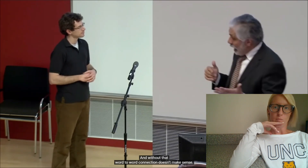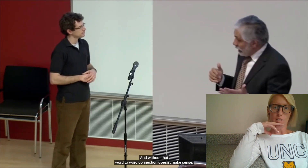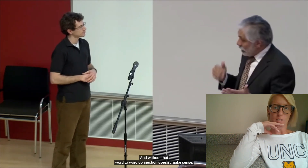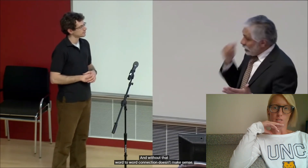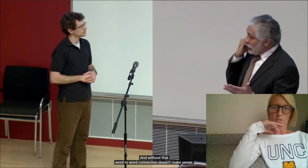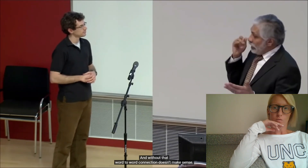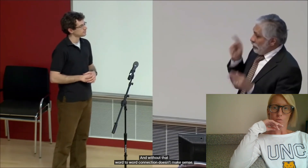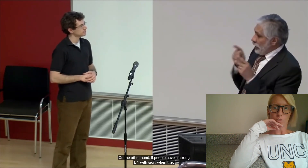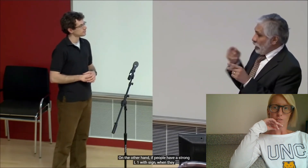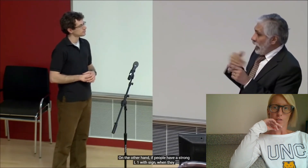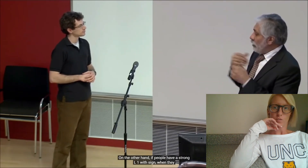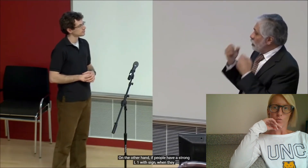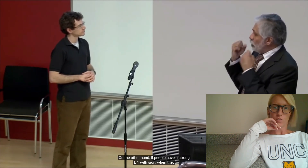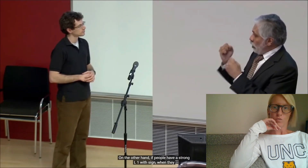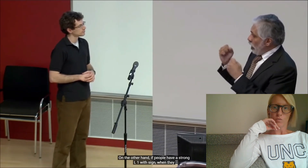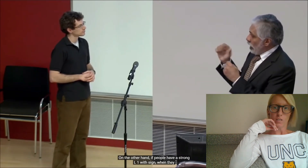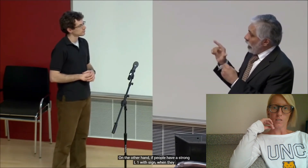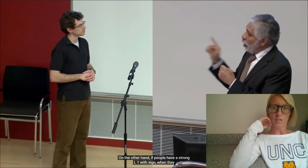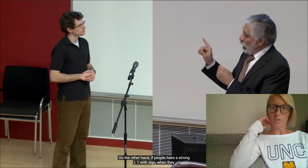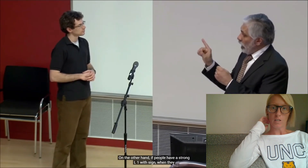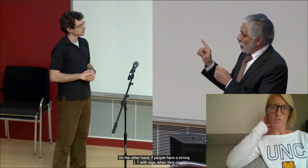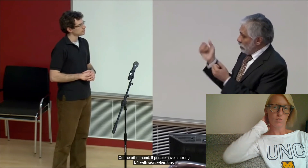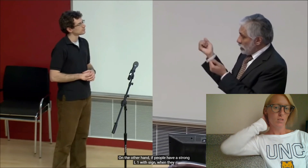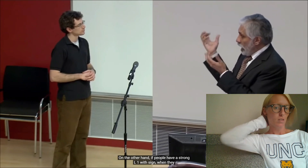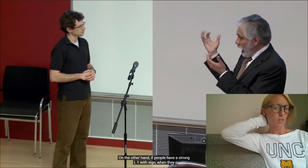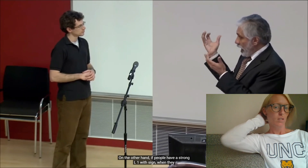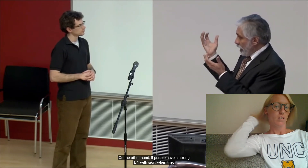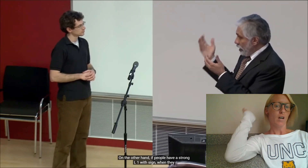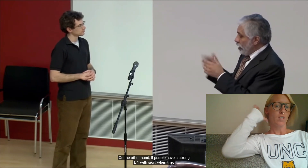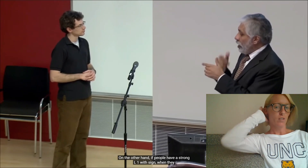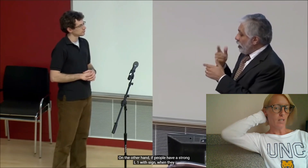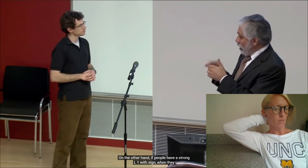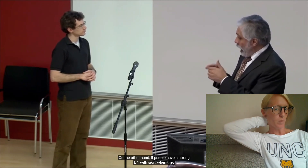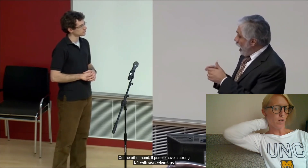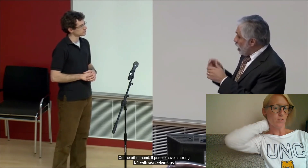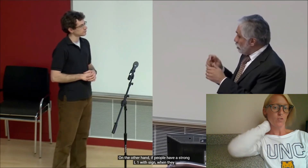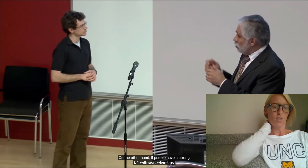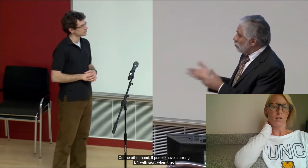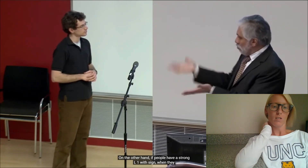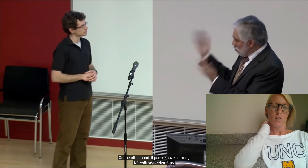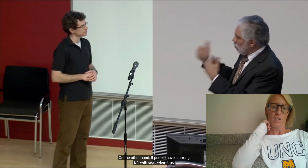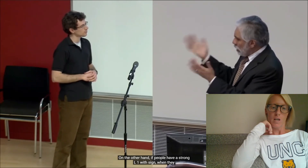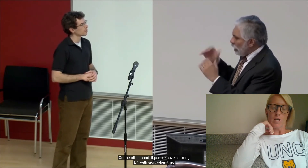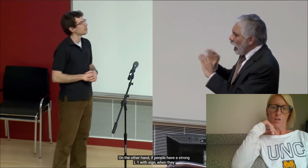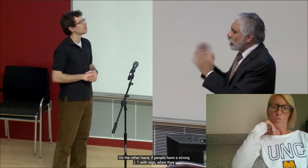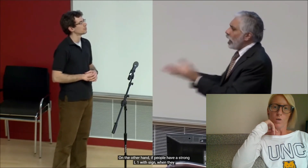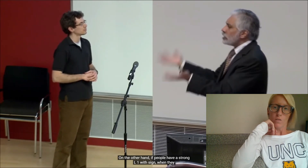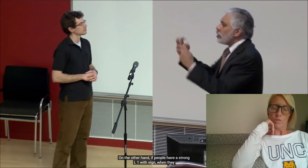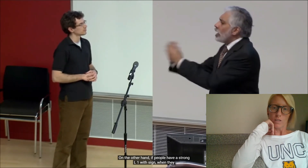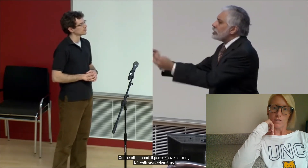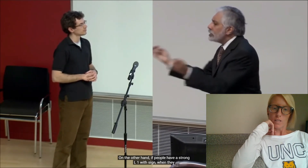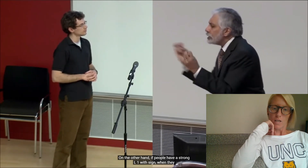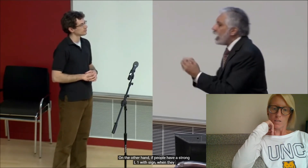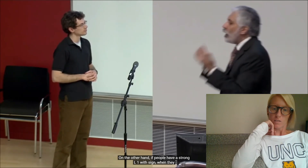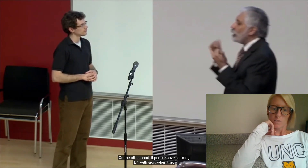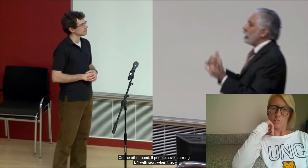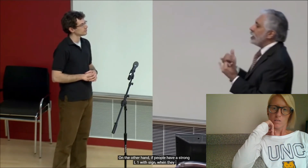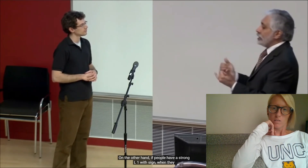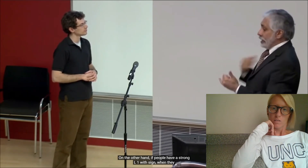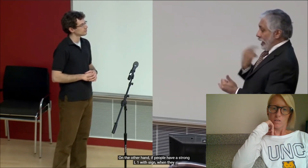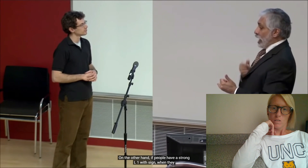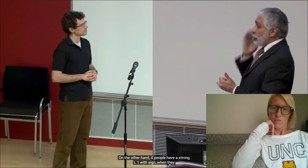connection, it doesn't make sense. On the for other deaf hand, students to if read people at have a young age. strong On the other L1 hand, with if people have a sign, strong L1 with